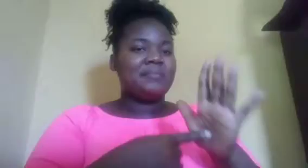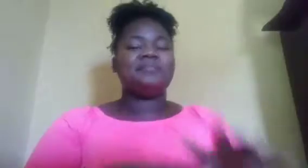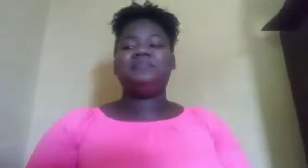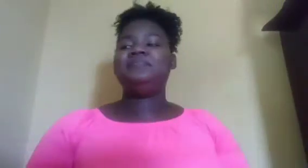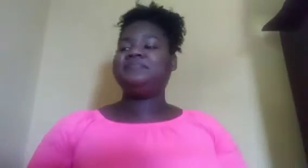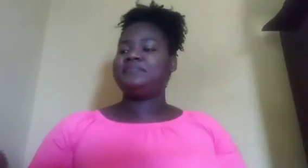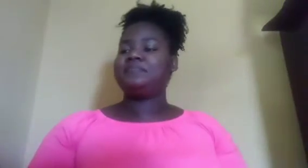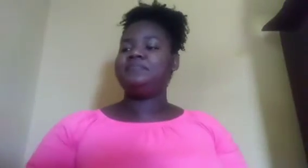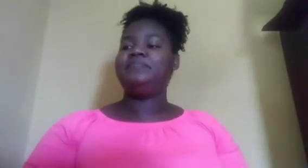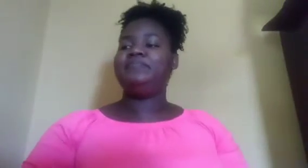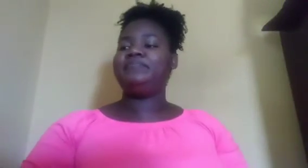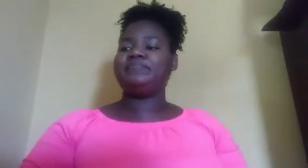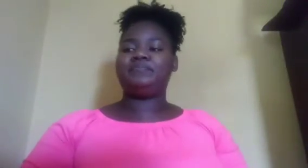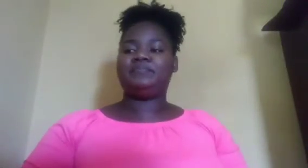One last example.